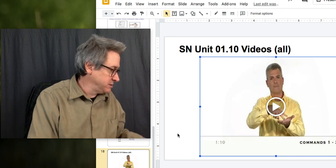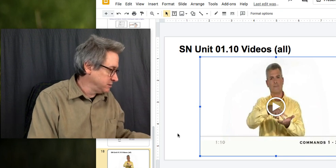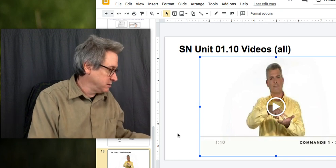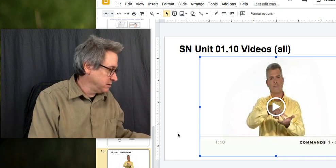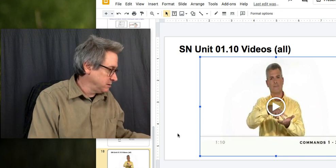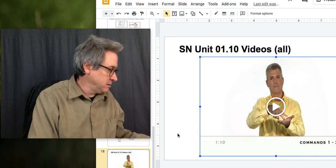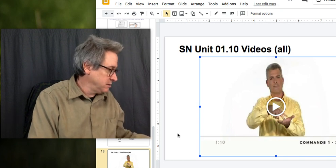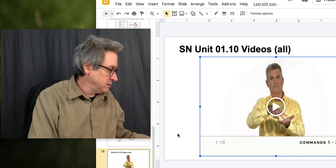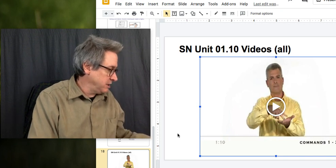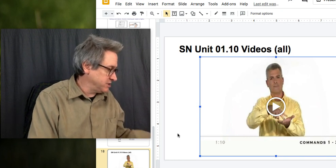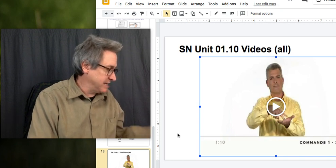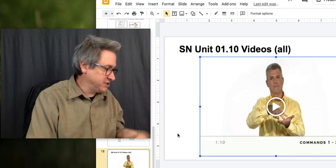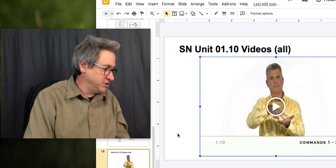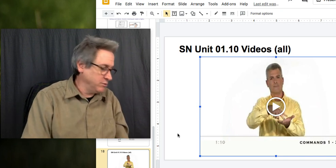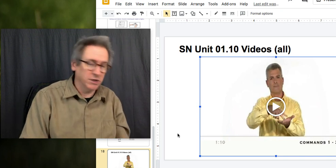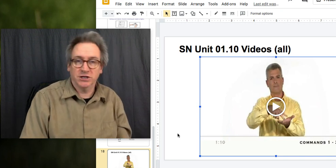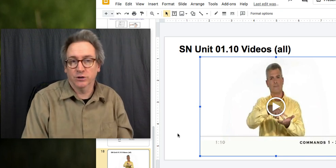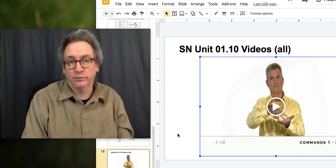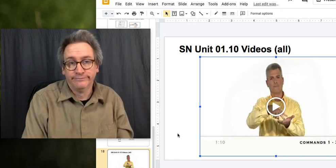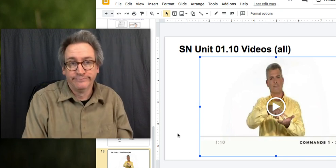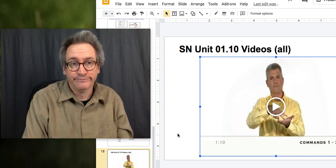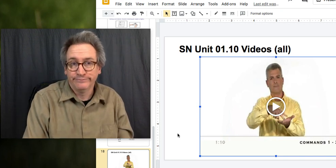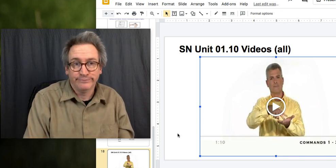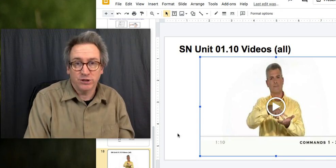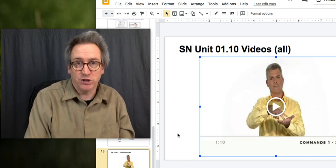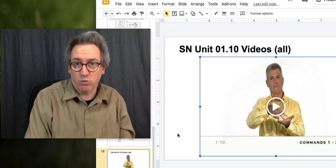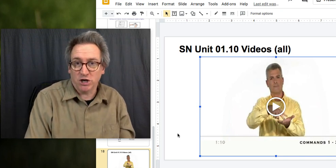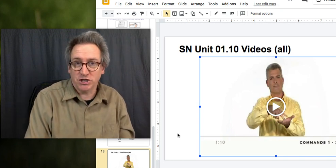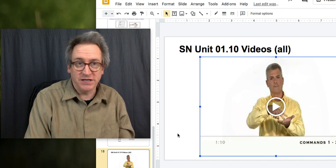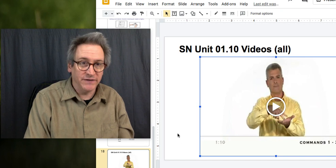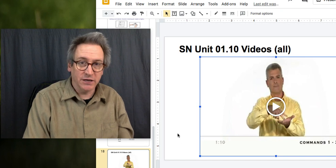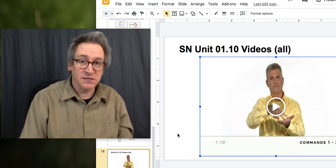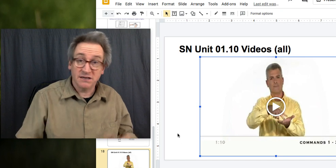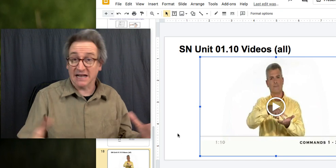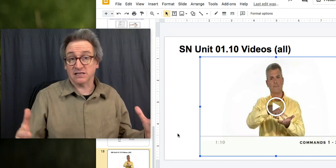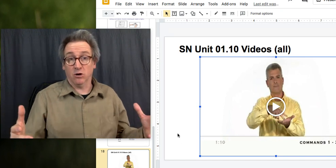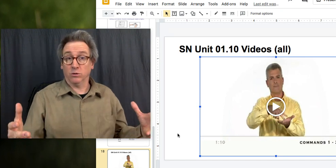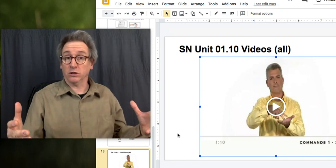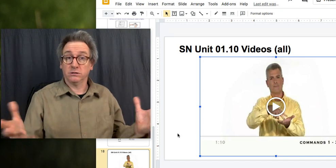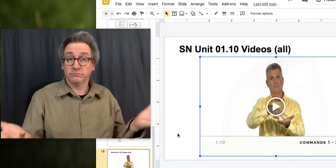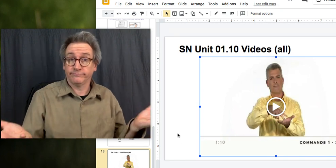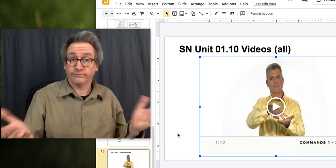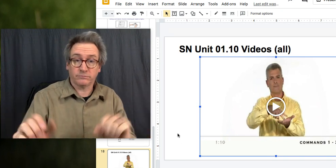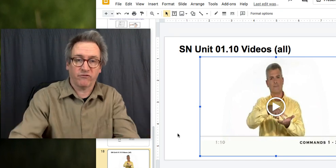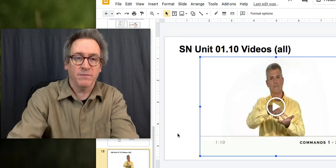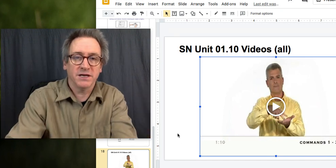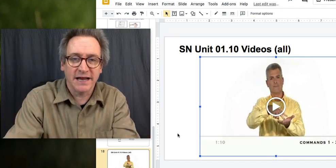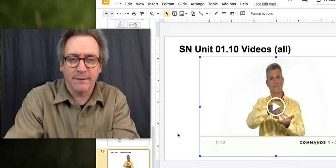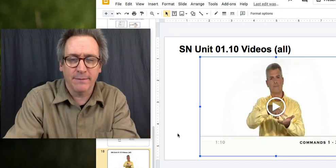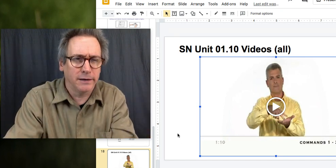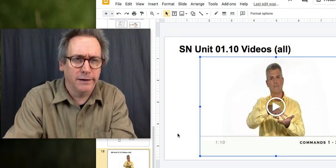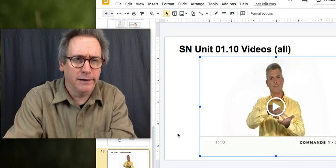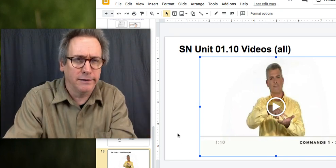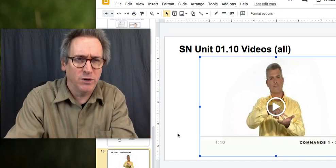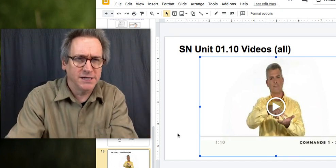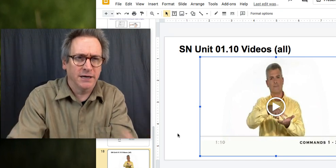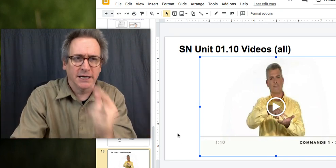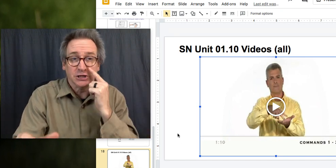questions. It just asks you what to do. So just watch these videos. That's the homework from